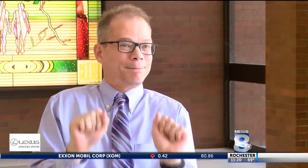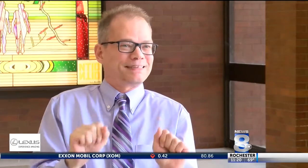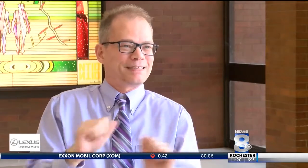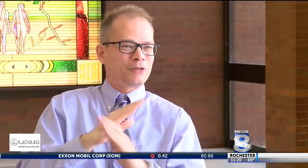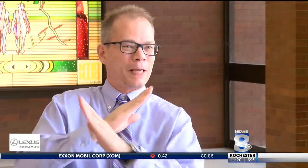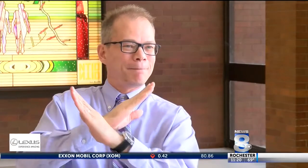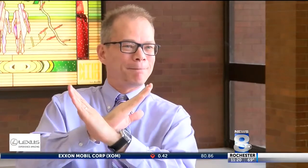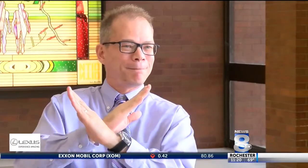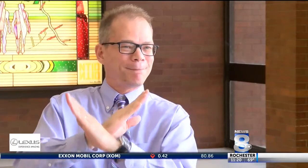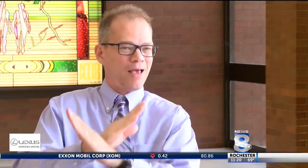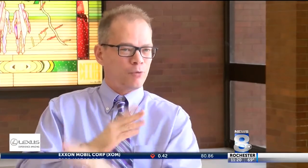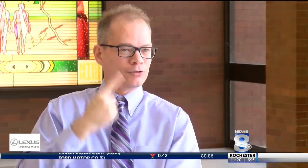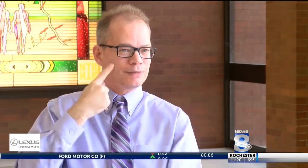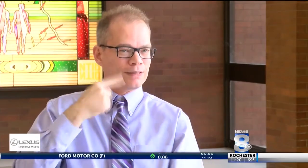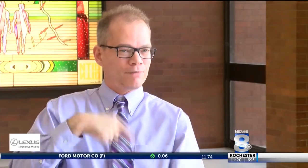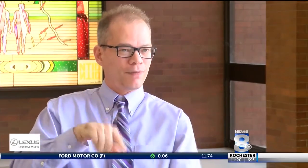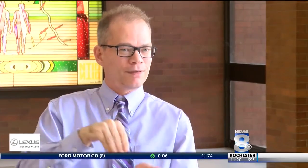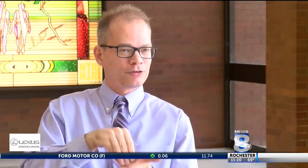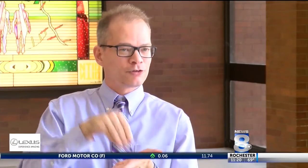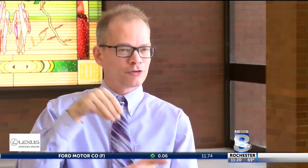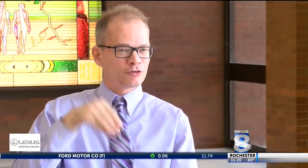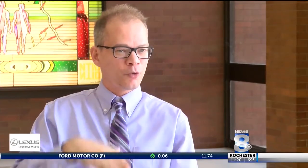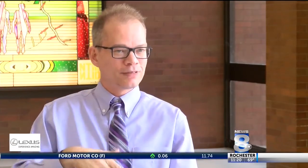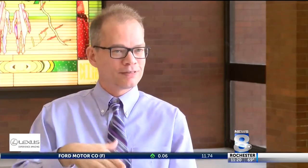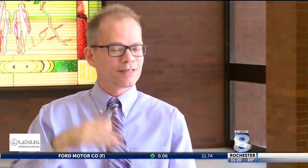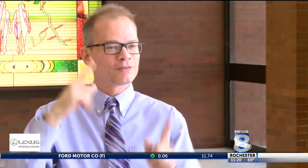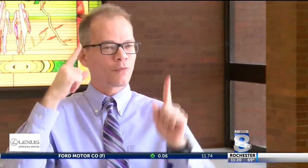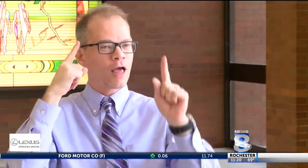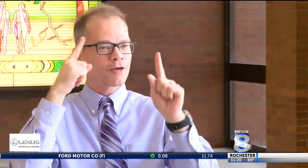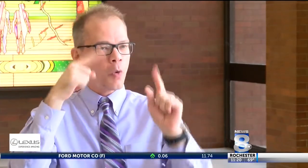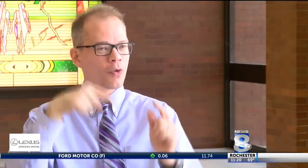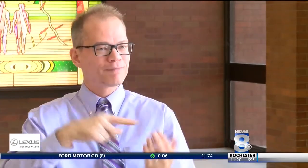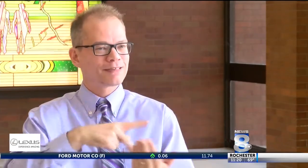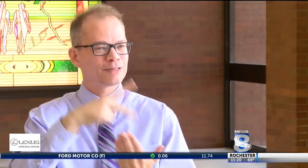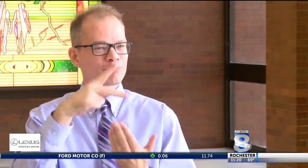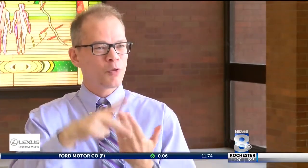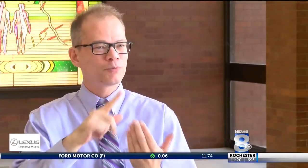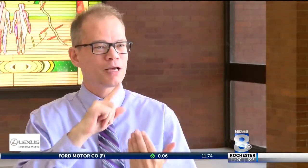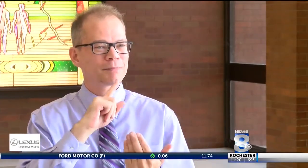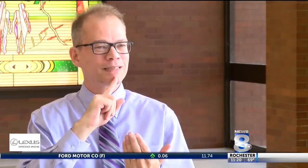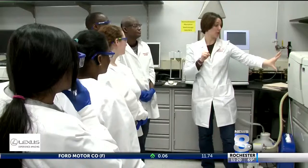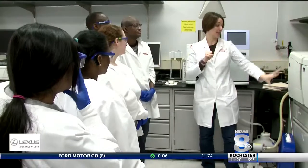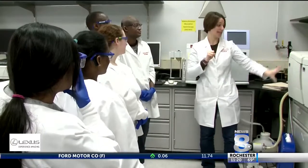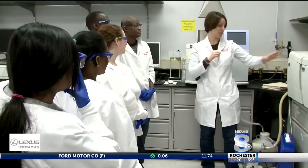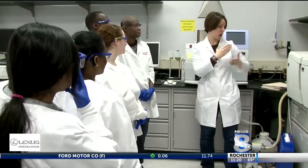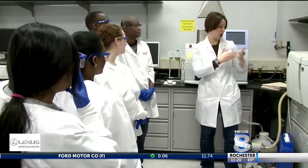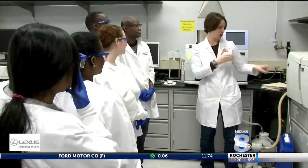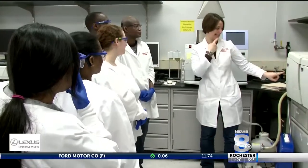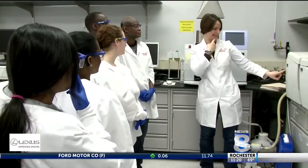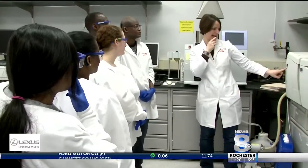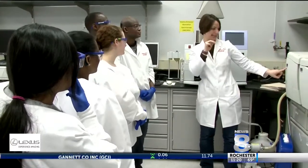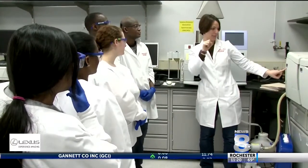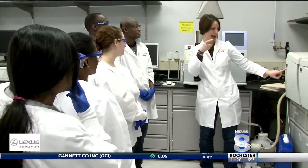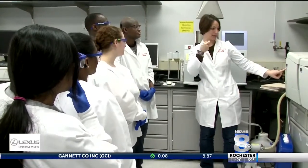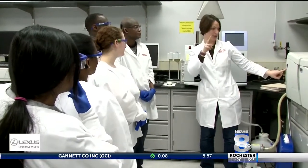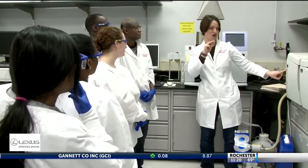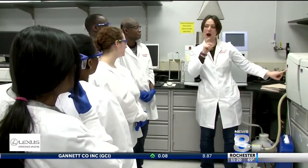That's a large potential barrier for deaf and hard of hearing. Which is why they wanted to start a program called